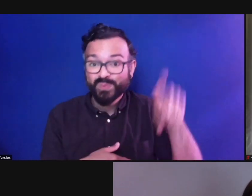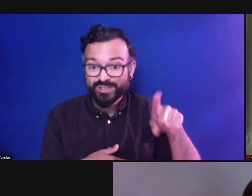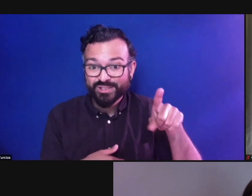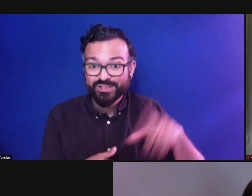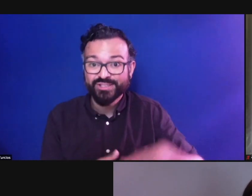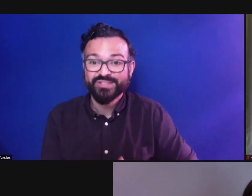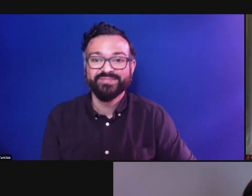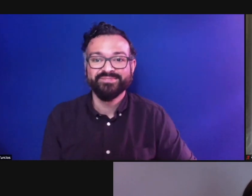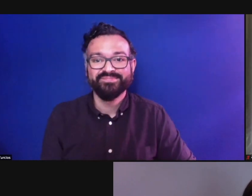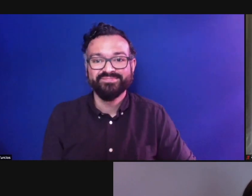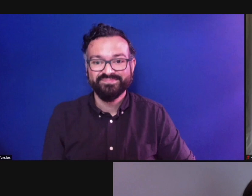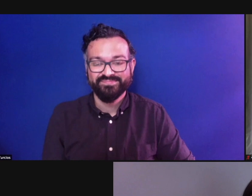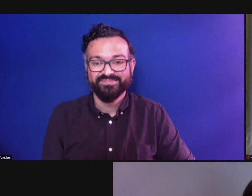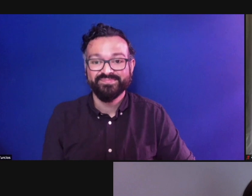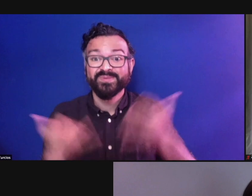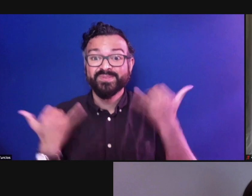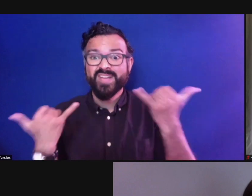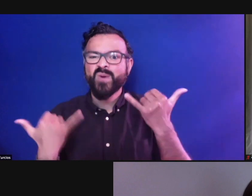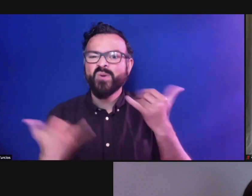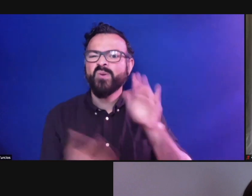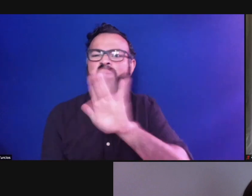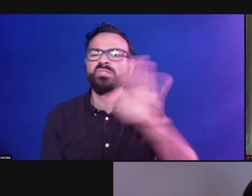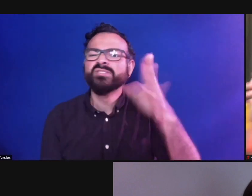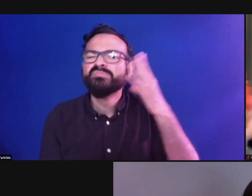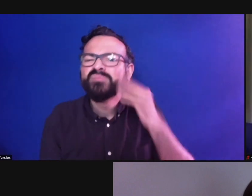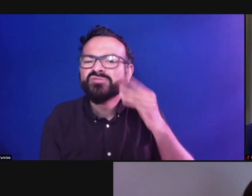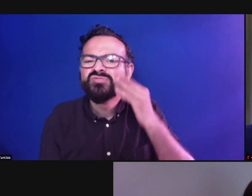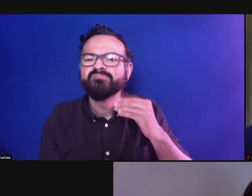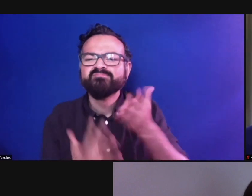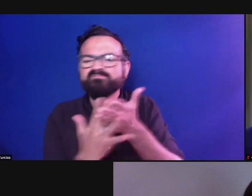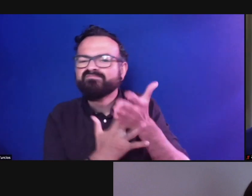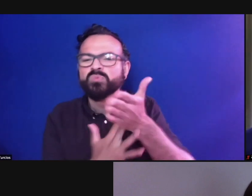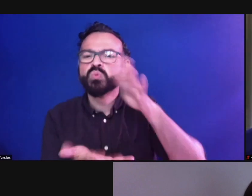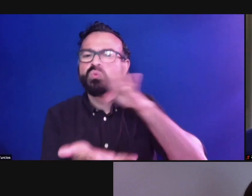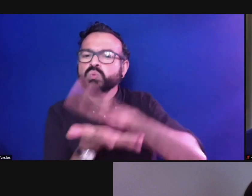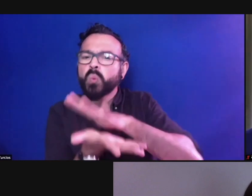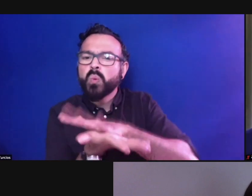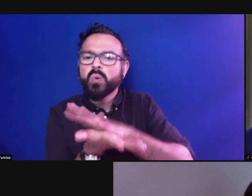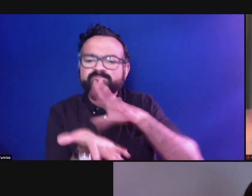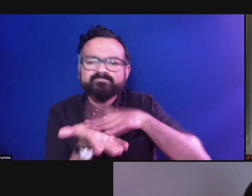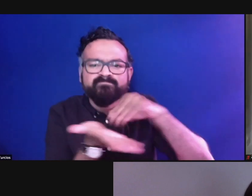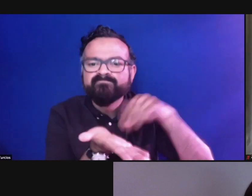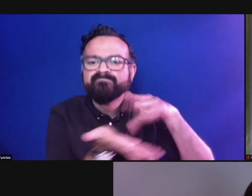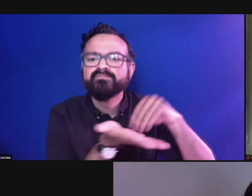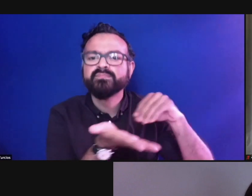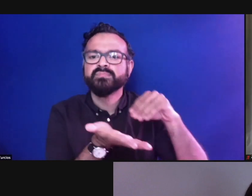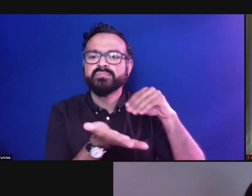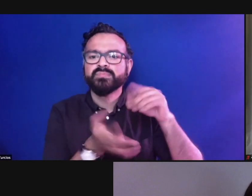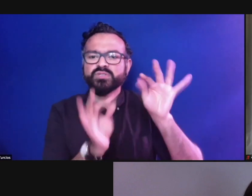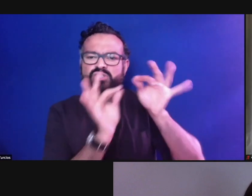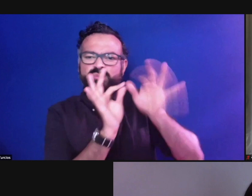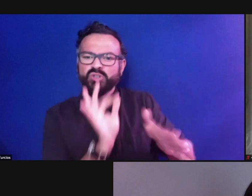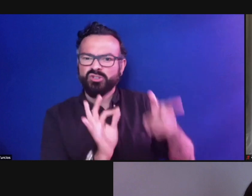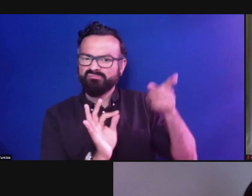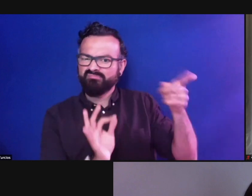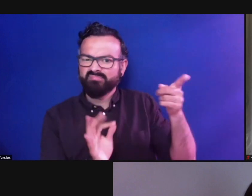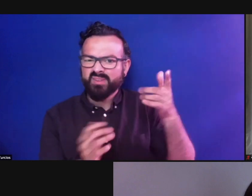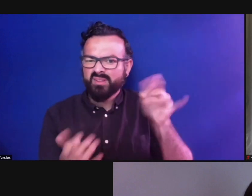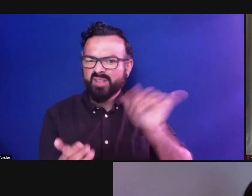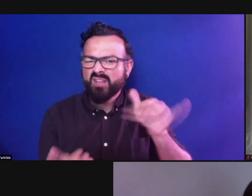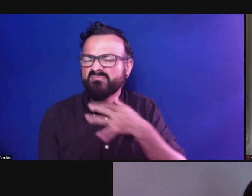is more spatial in processing, same with any other language, I'd say. But that's the limitation of my